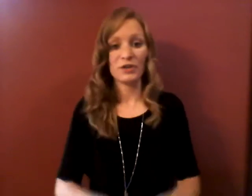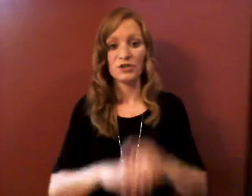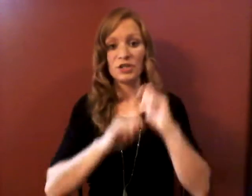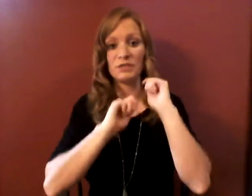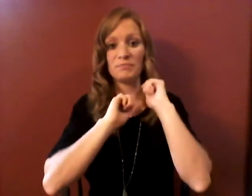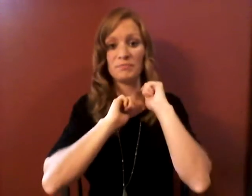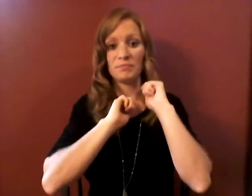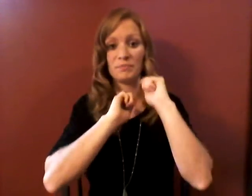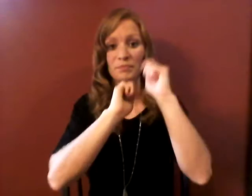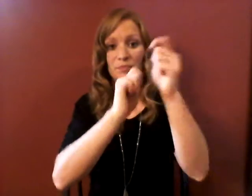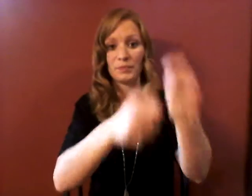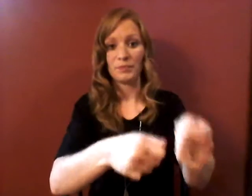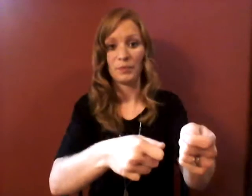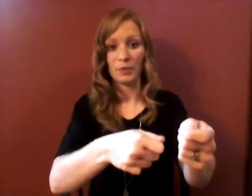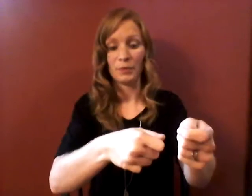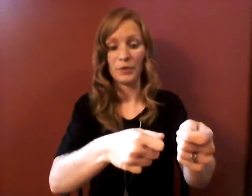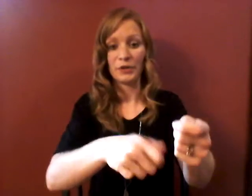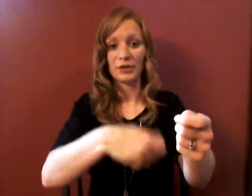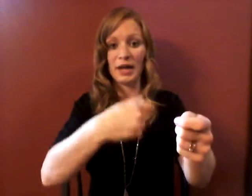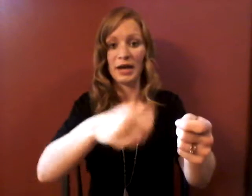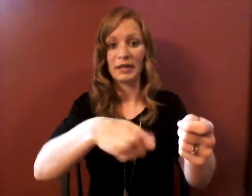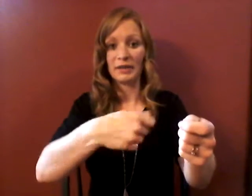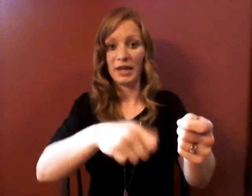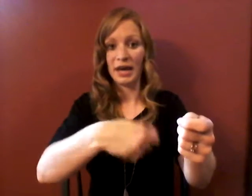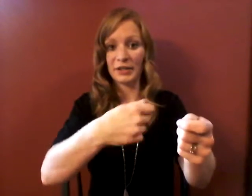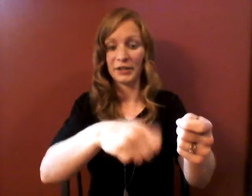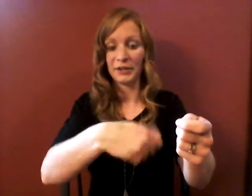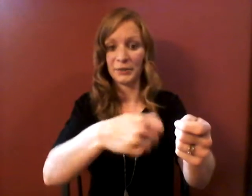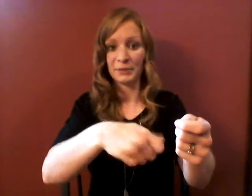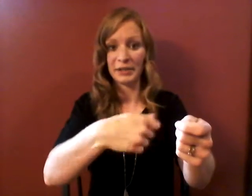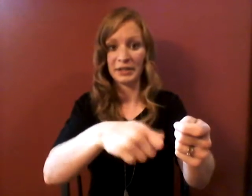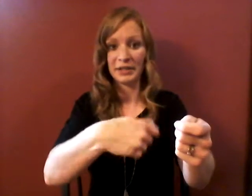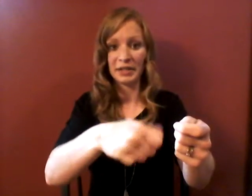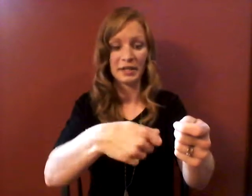Fishing, throw your line and then act like you're reeling it in.